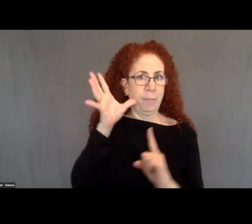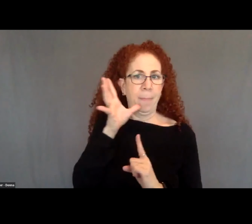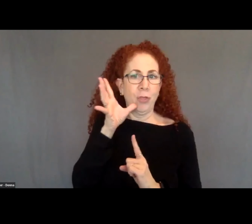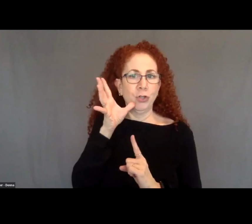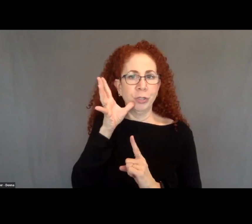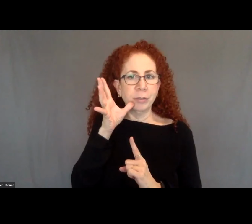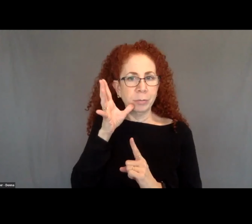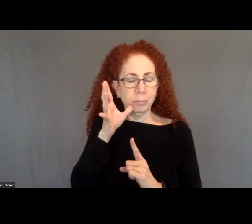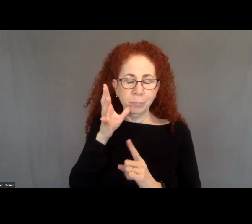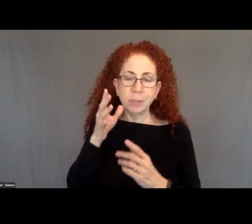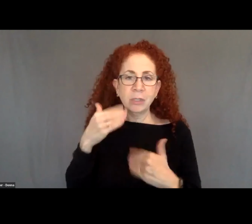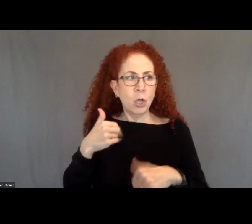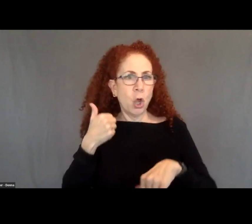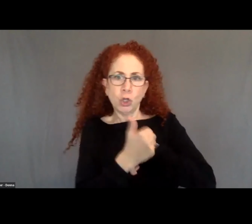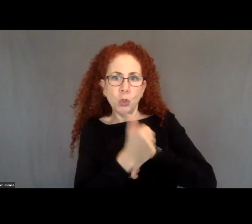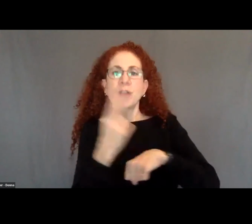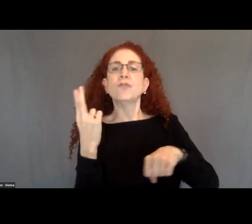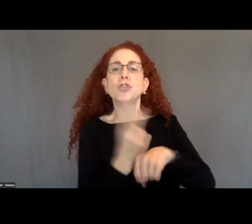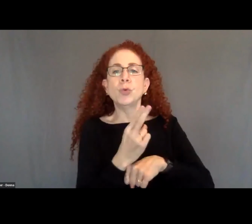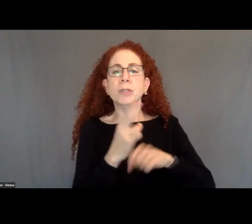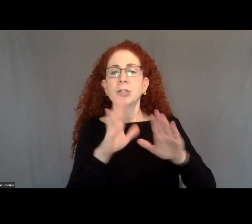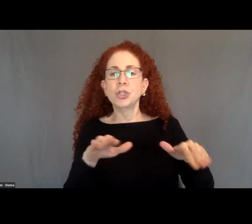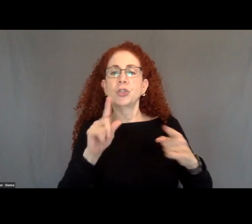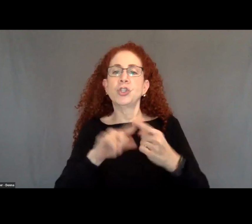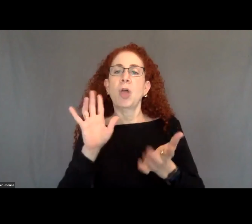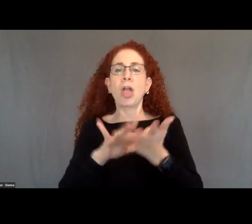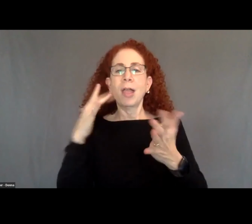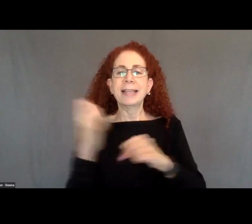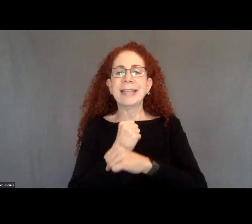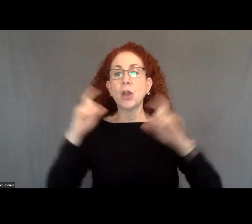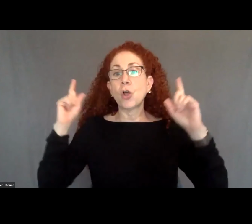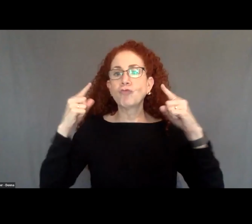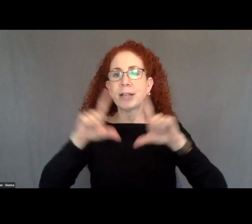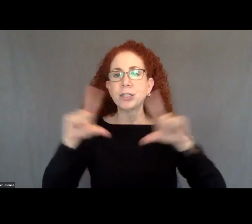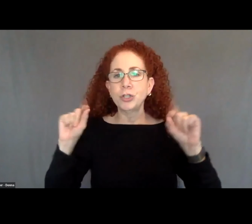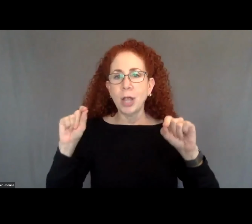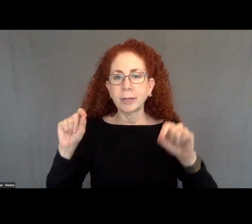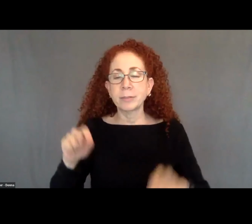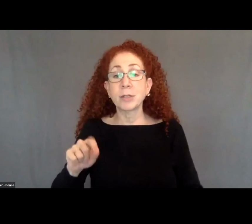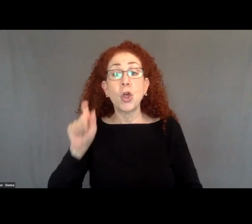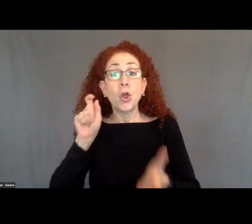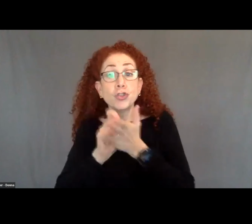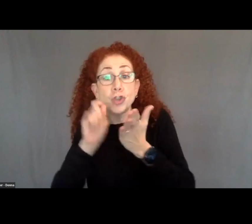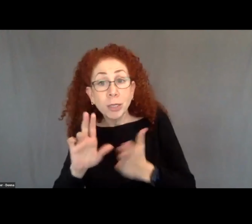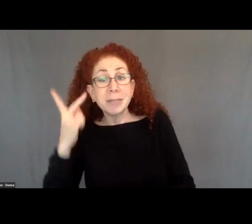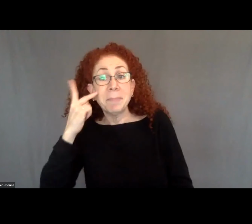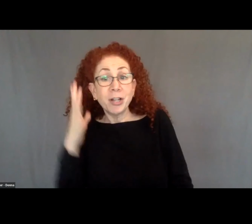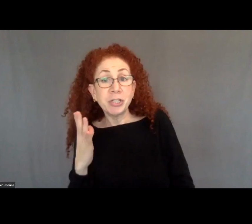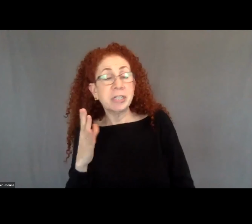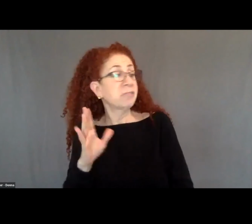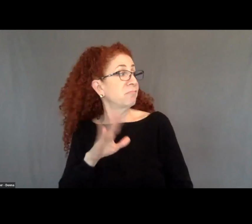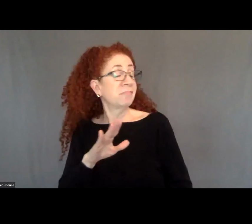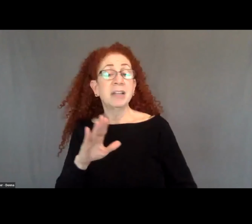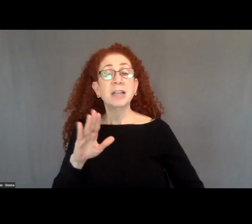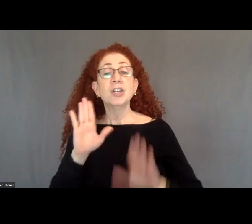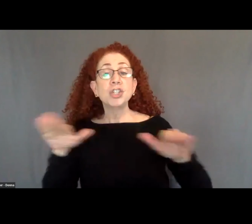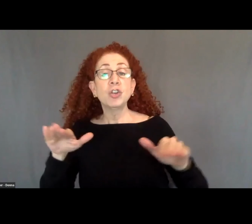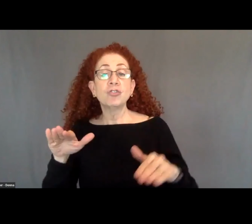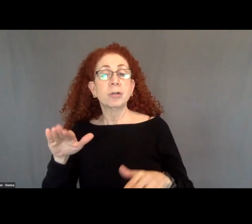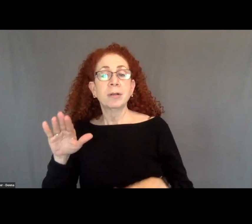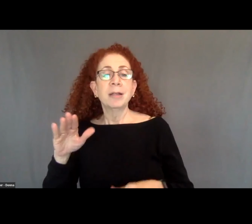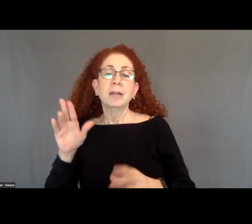predictably, were accused of using their kids to get, quote, crazy checks. Journalists and politicians implied that children were getting government payouts for